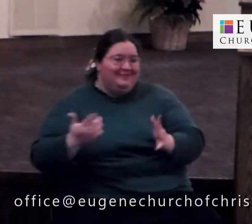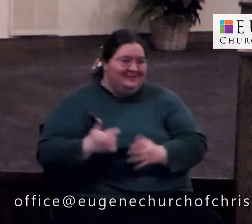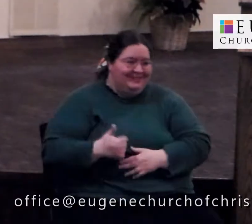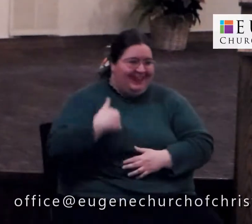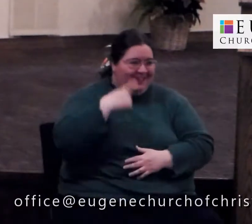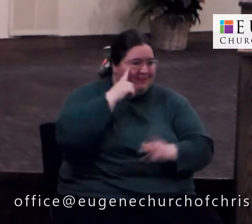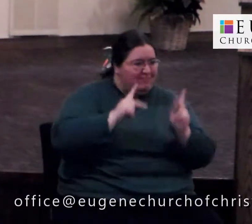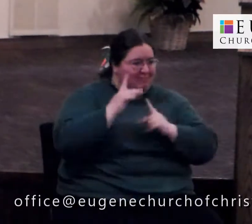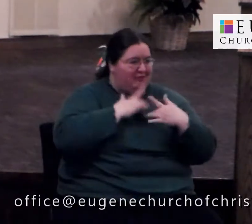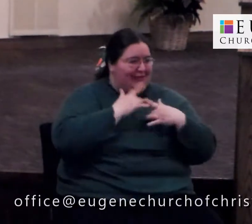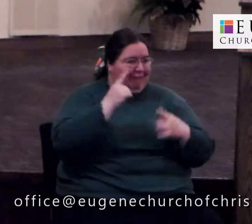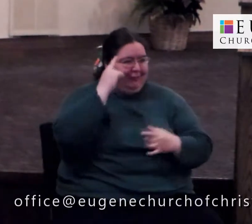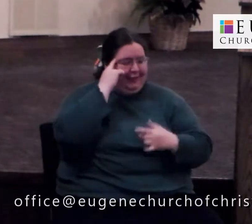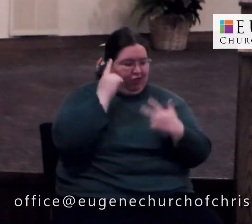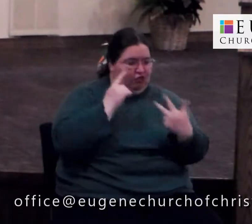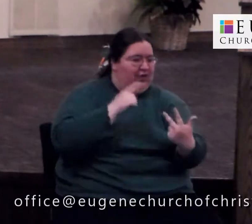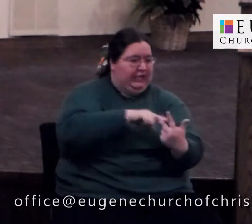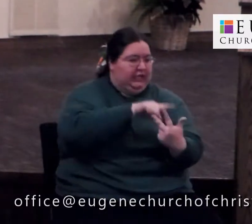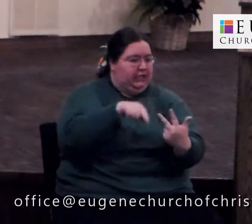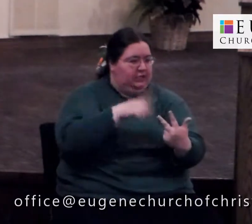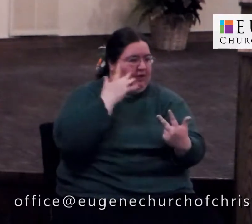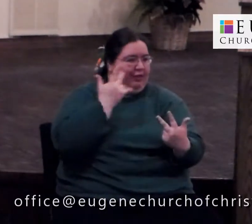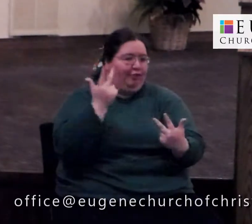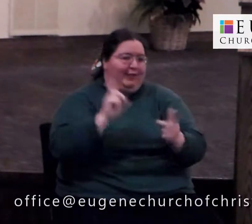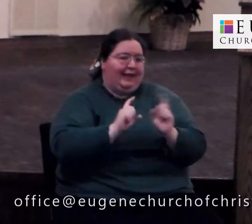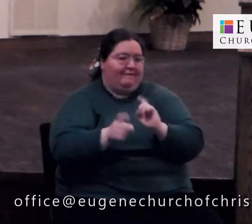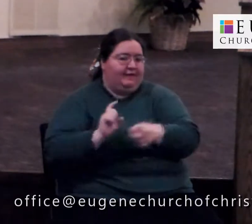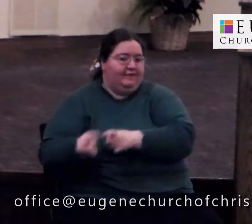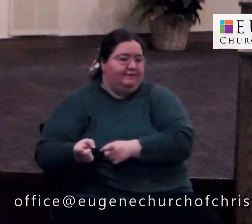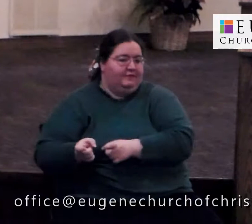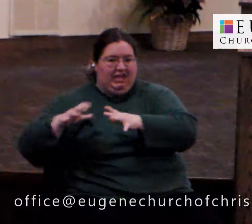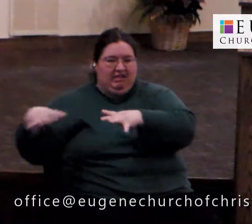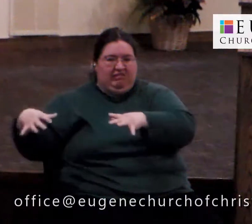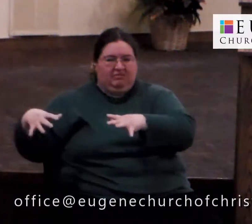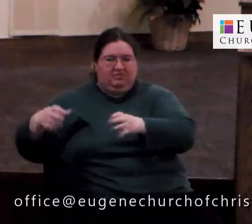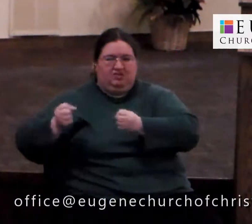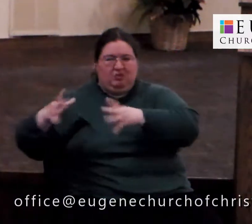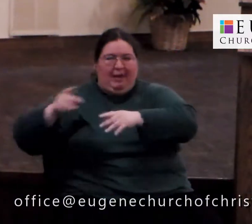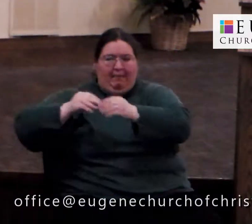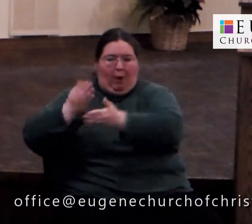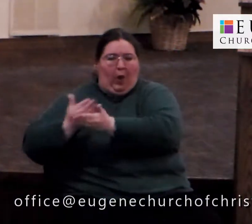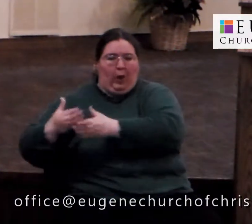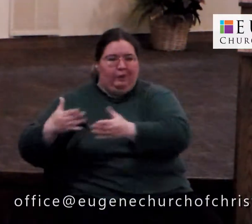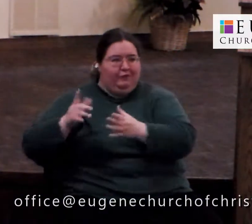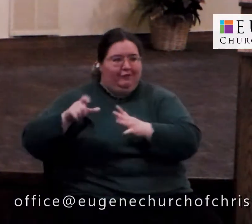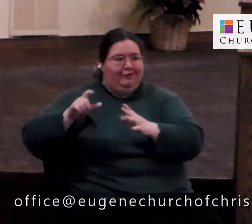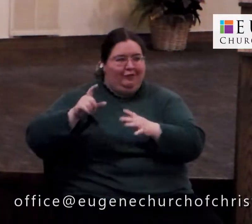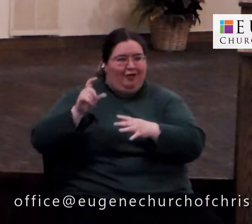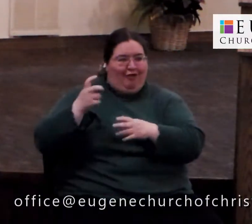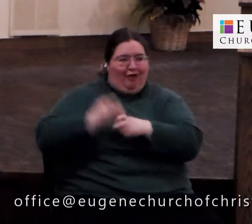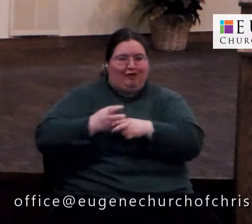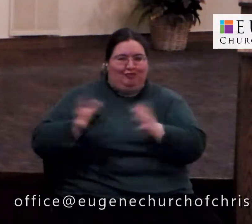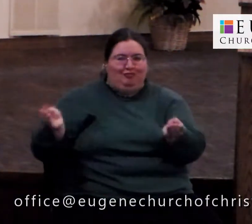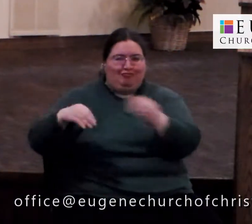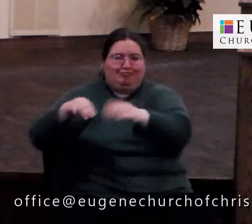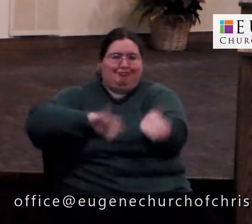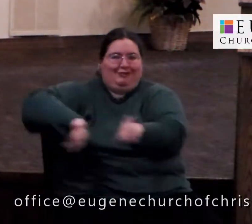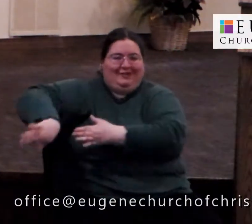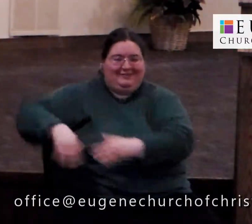because it fits better in the nativity scene. Otherwise, we have too many pieces we have to wrap up and put away. All right. Having been warned in a